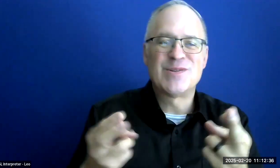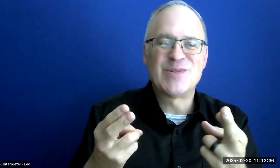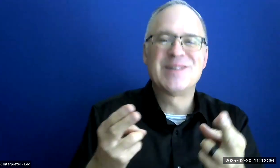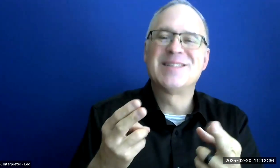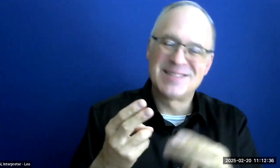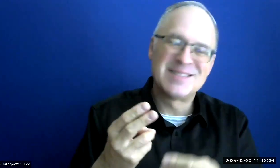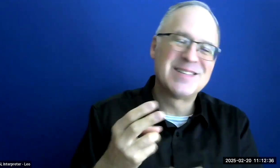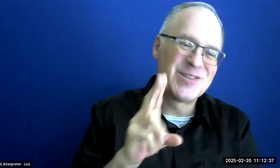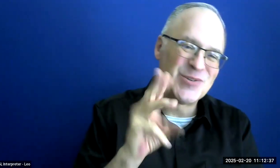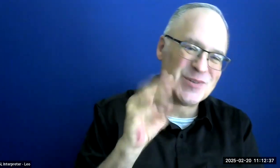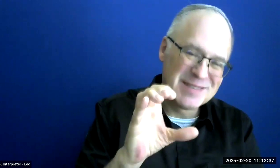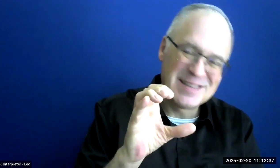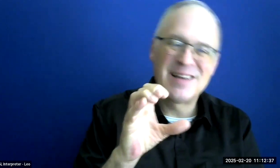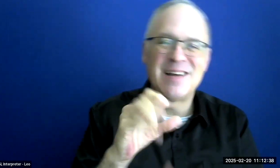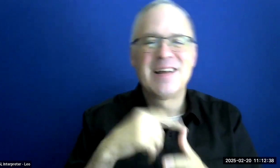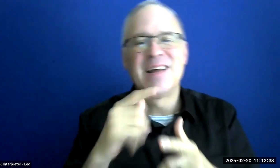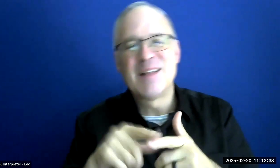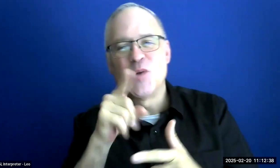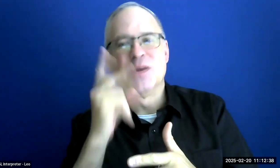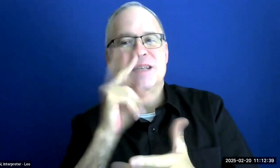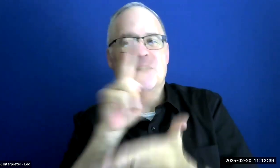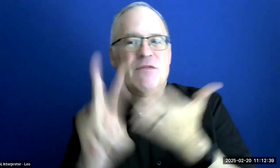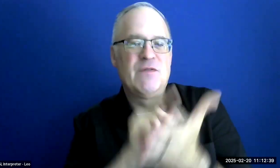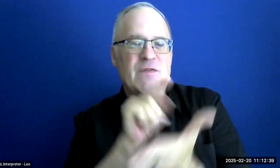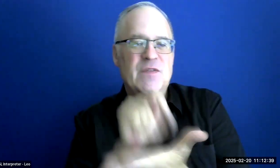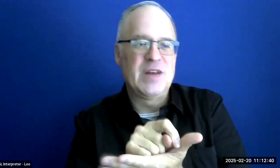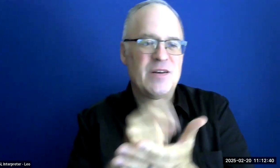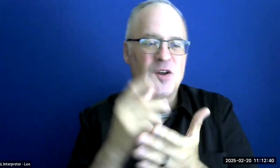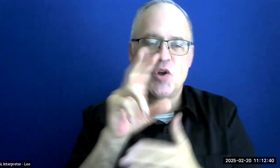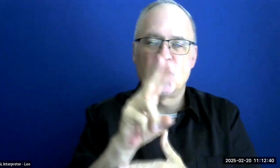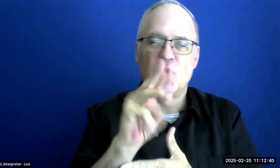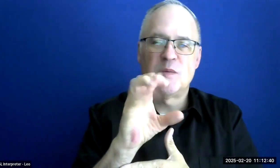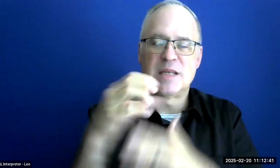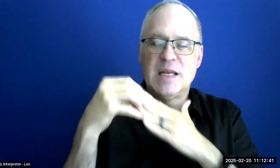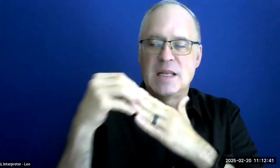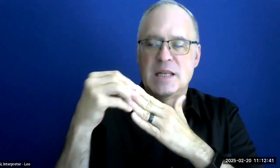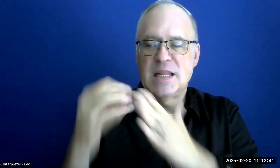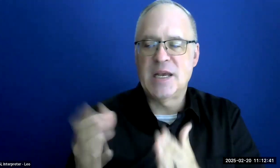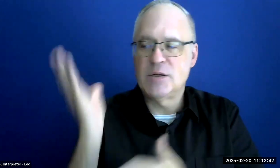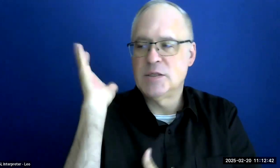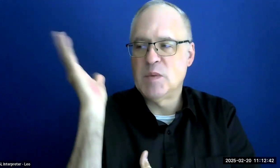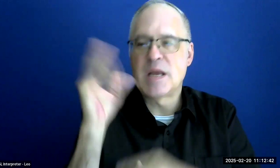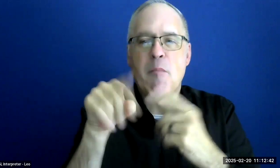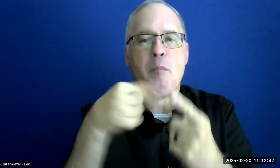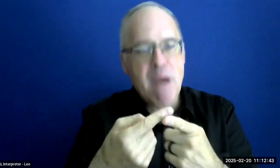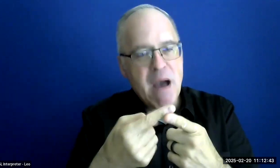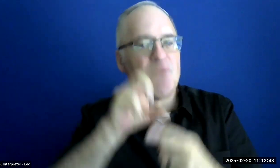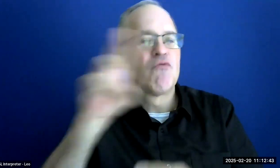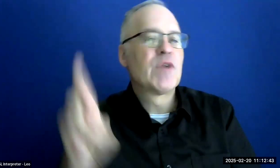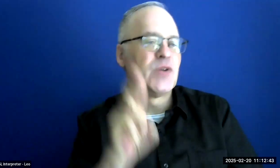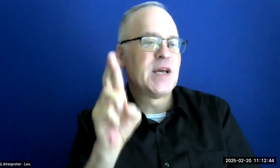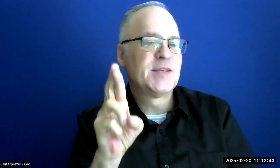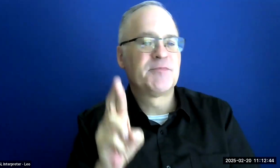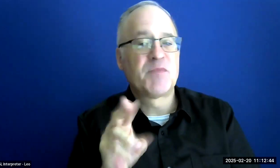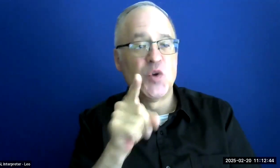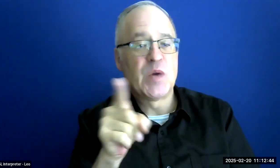umc.org/regionalization and locate the video, which is called UMC Leaders Speak About Regionalization. Click on the